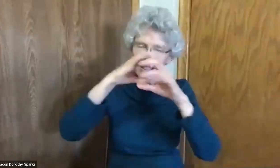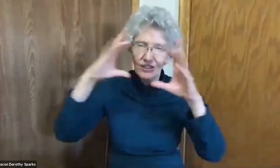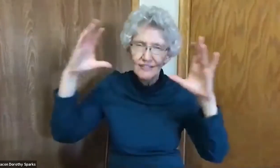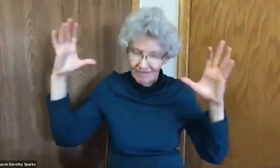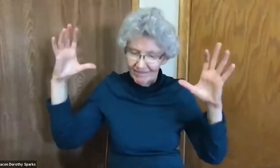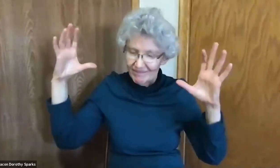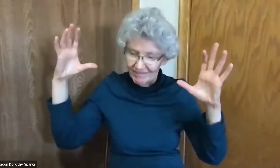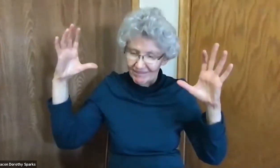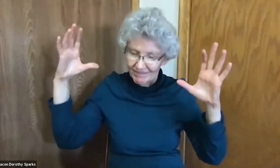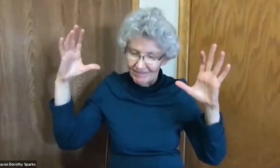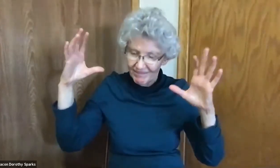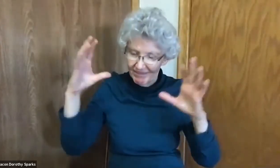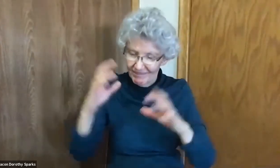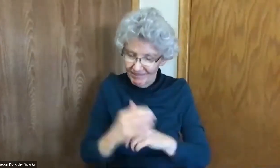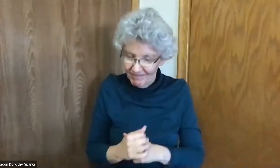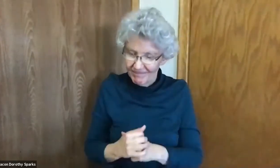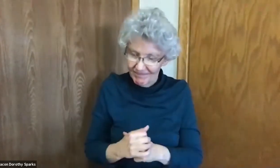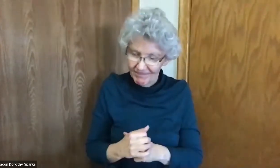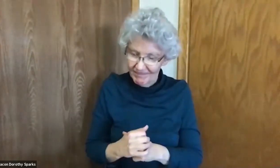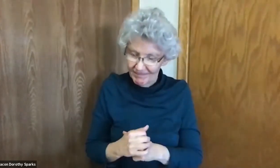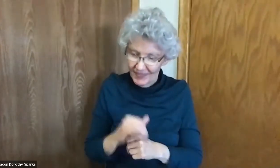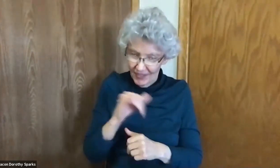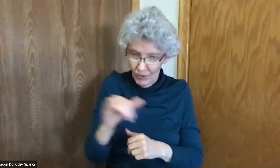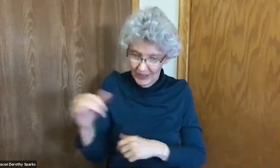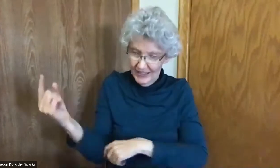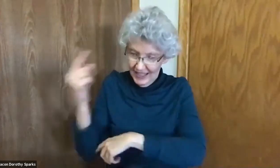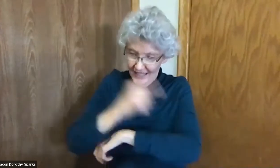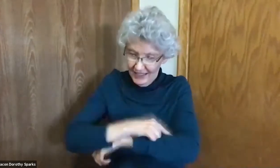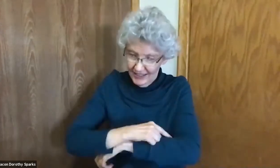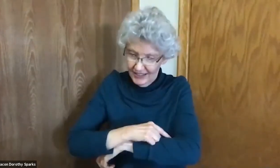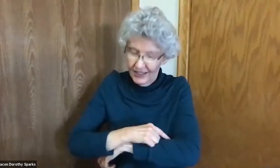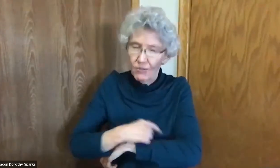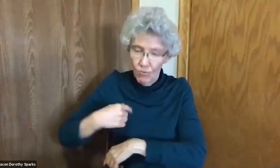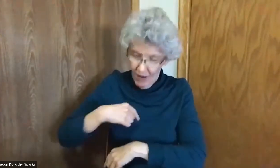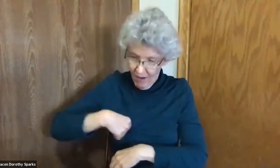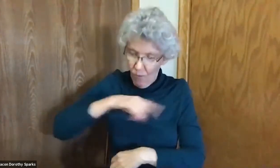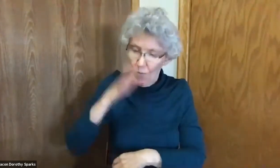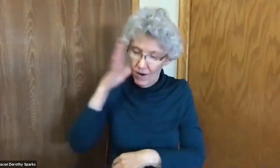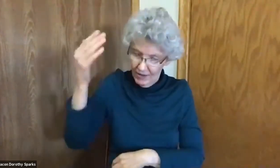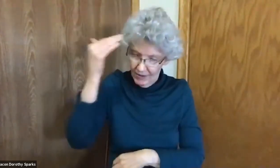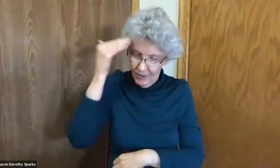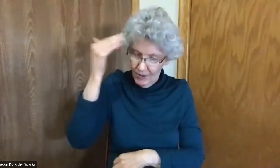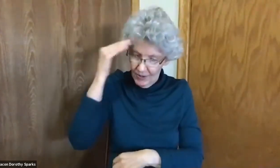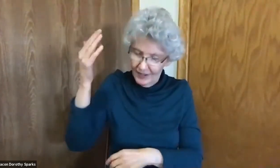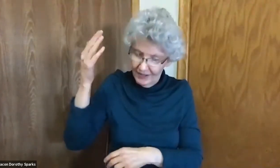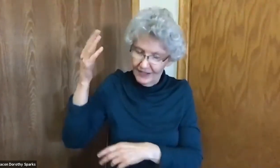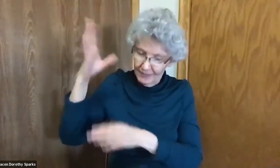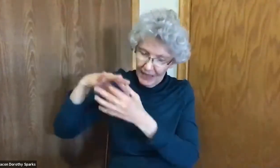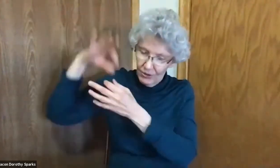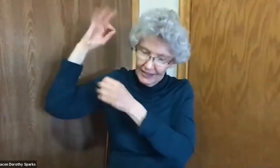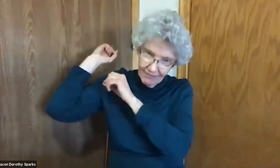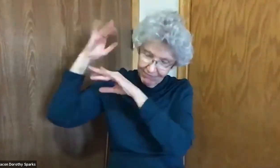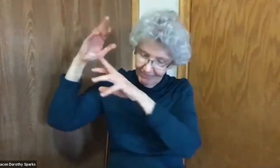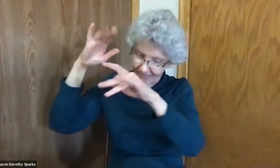everyone. Your sons and daughters will prophesy. Your old men will dream dreams. Your young men will